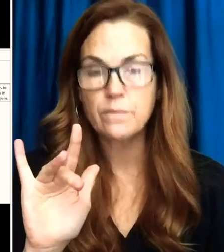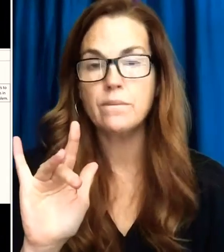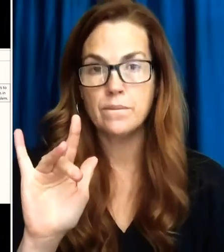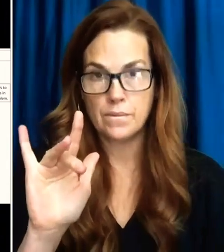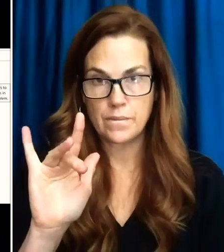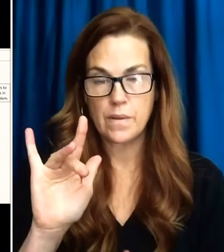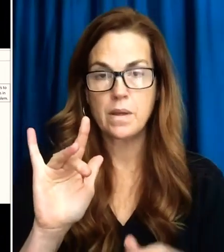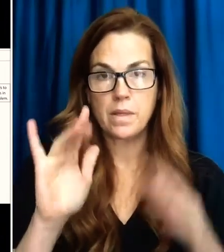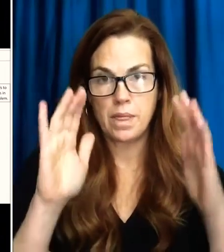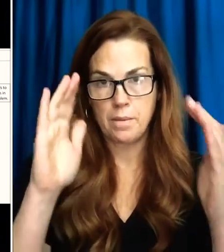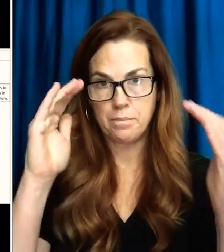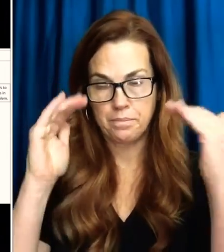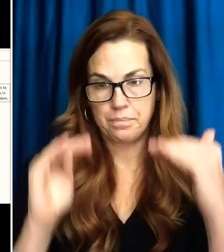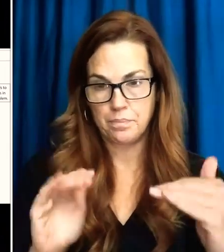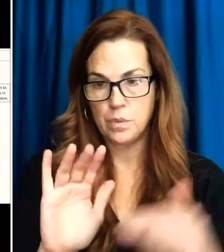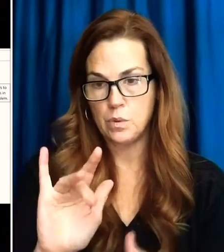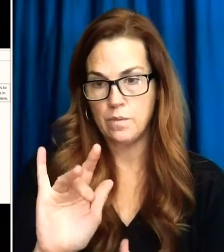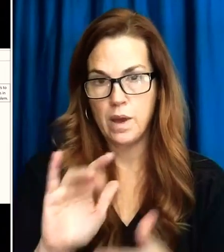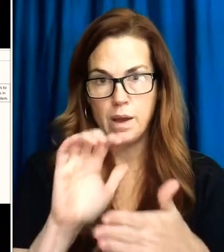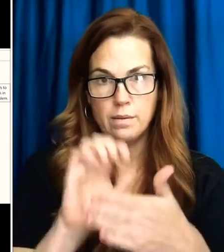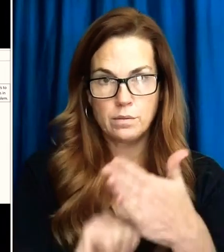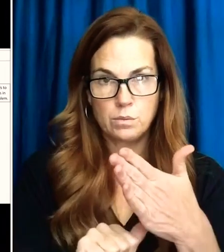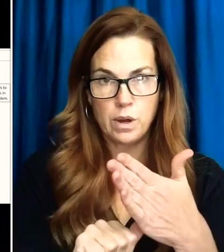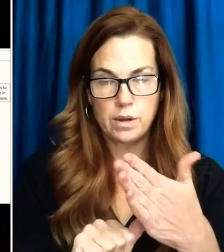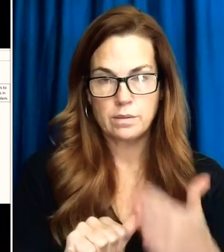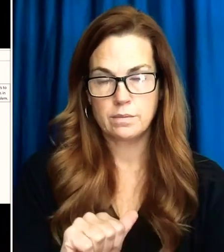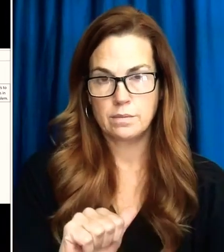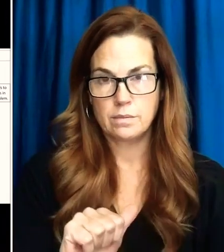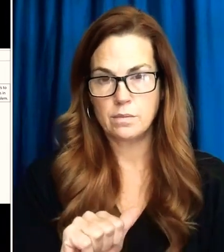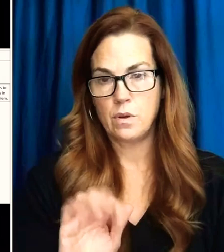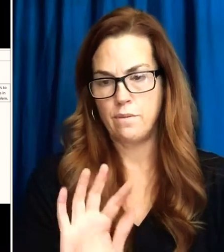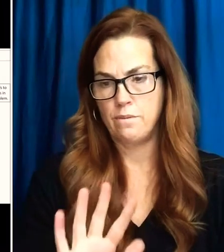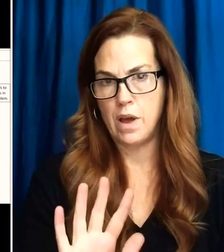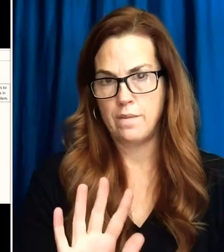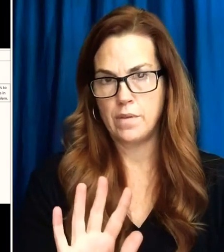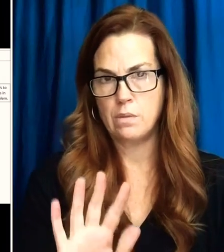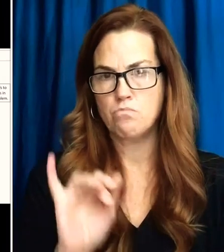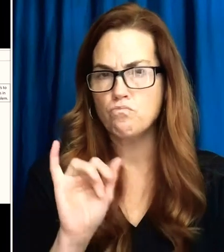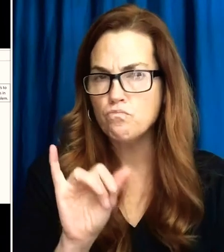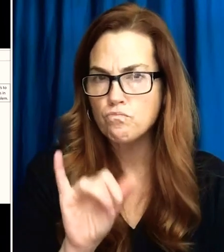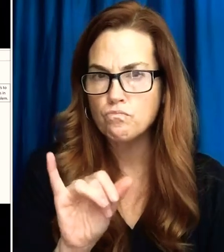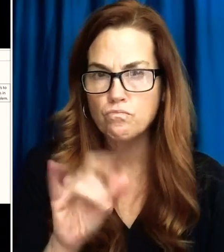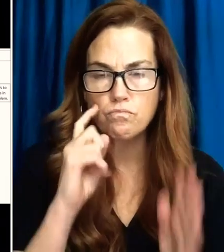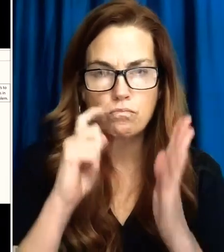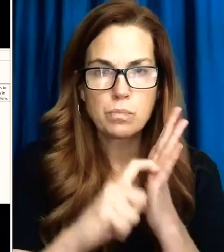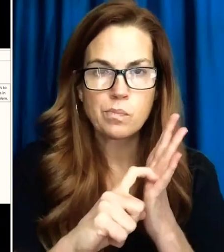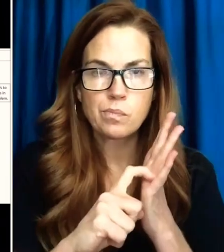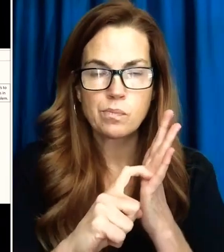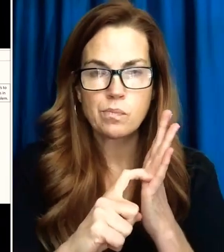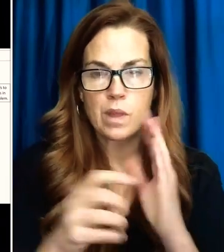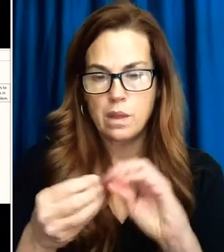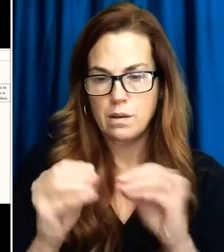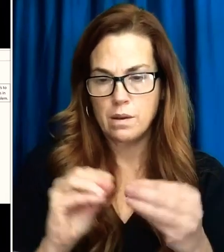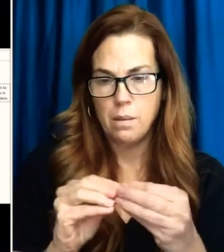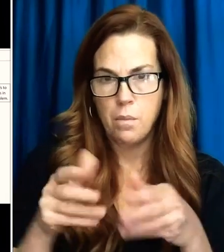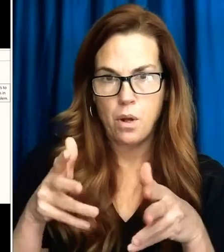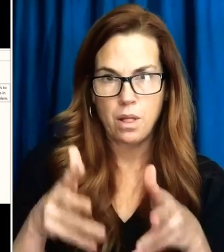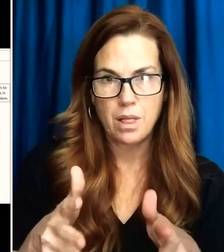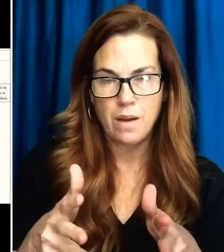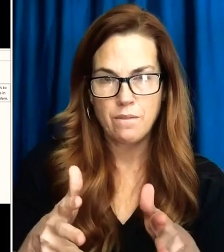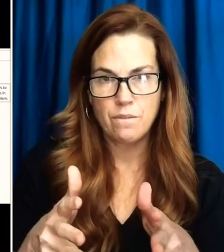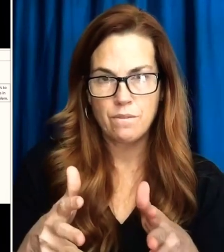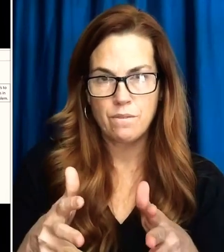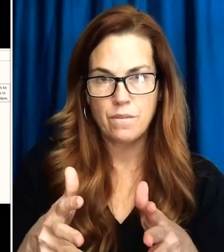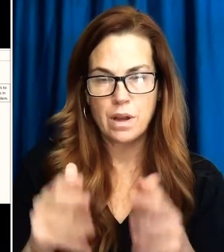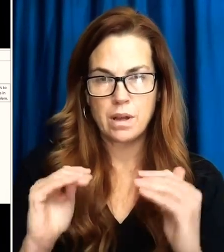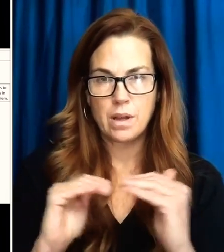5. If you notice, my remainder is the same as my divisor, or that number on the outside. So that